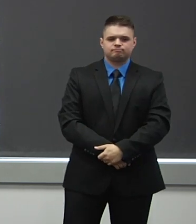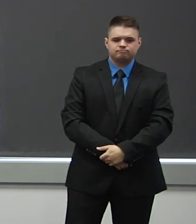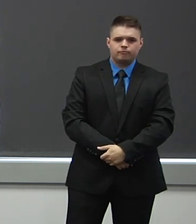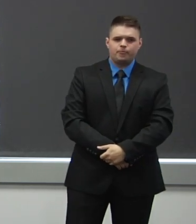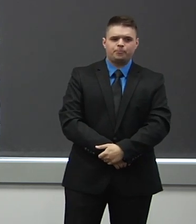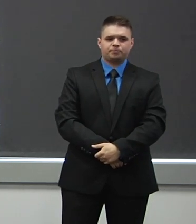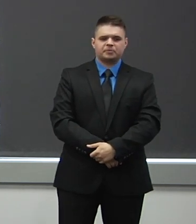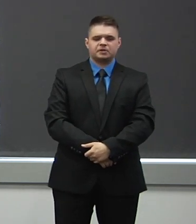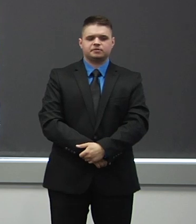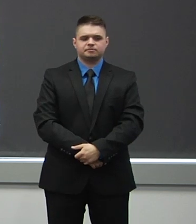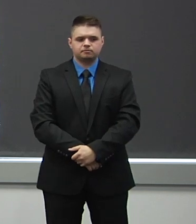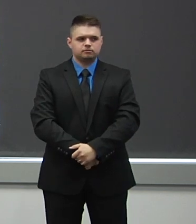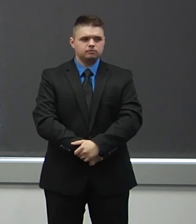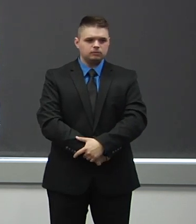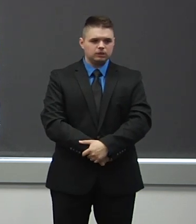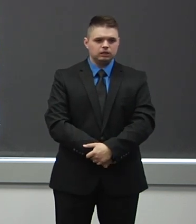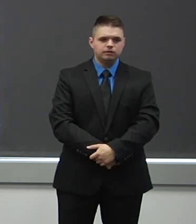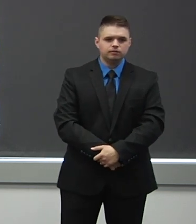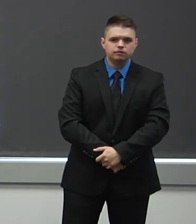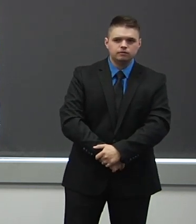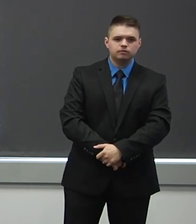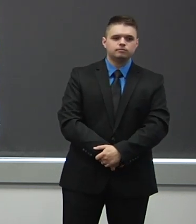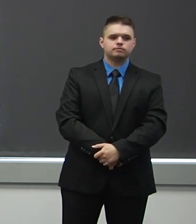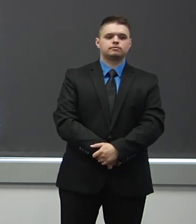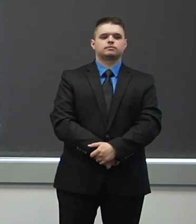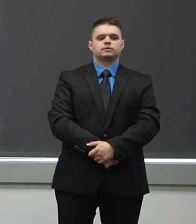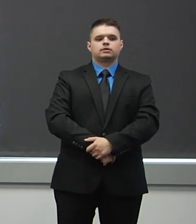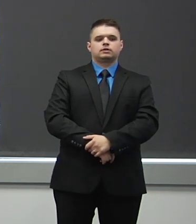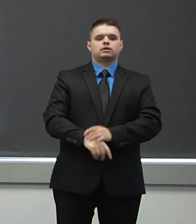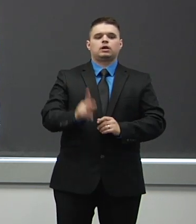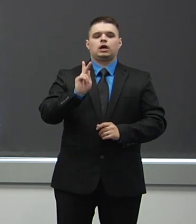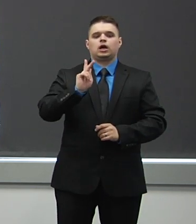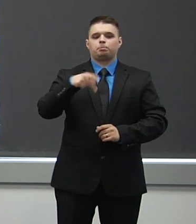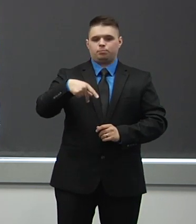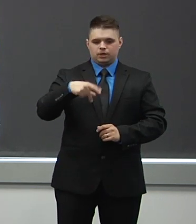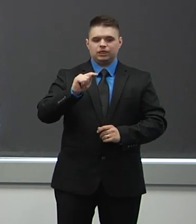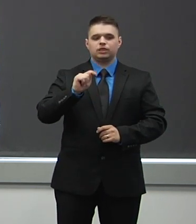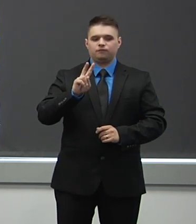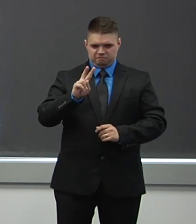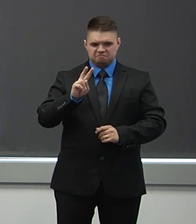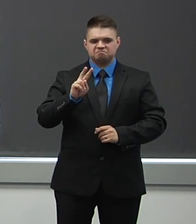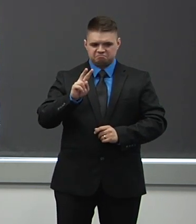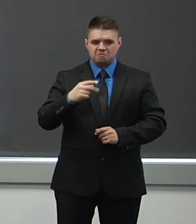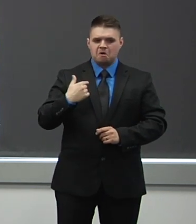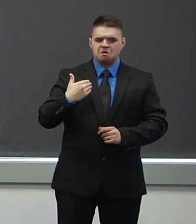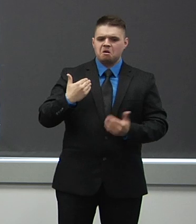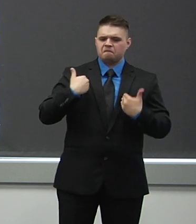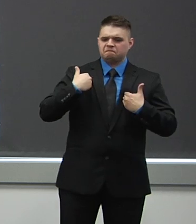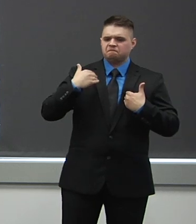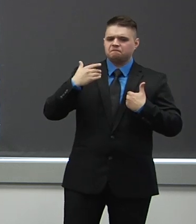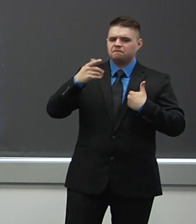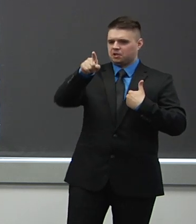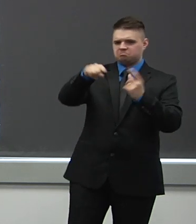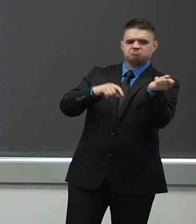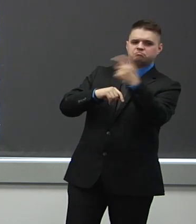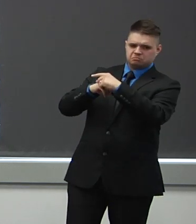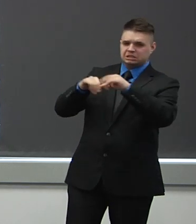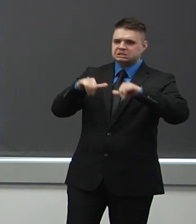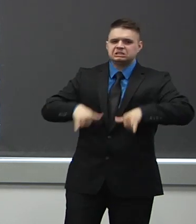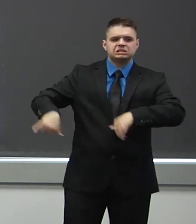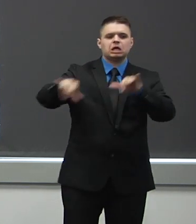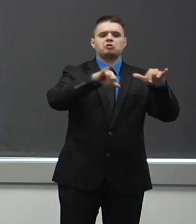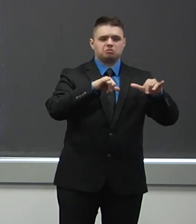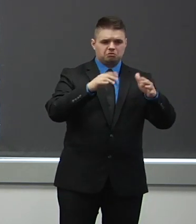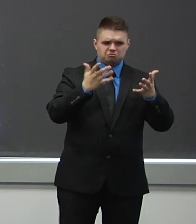Sure. Go ahead. Is there any standard for all districts to go by in terms of how classes